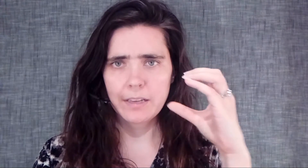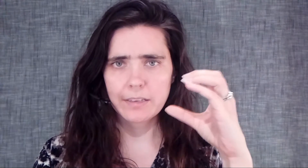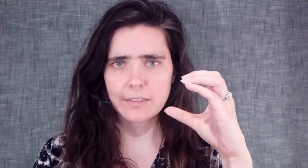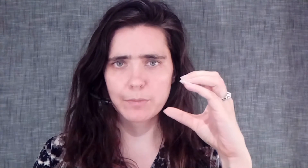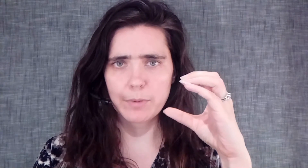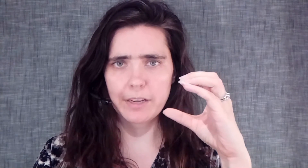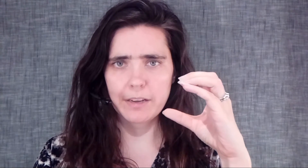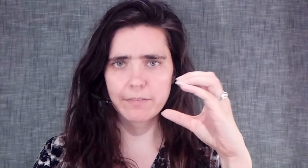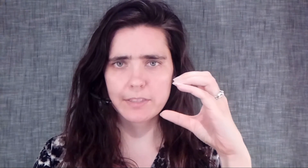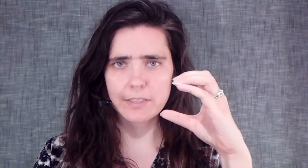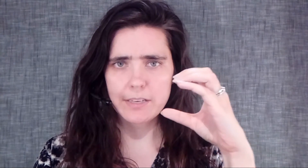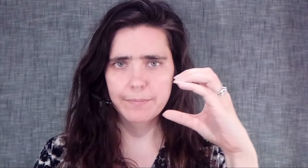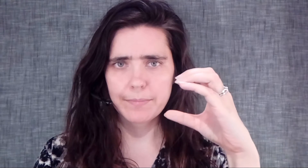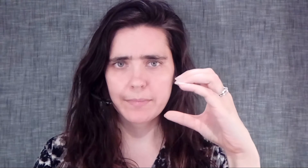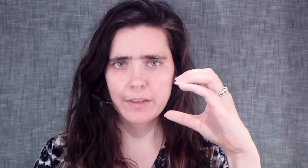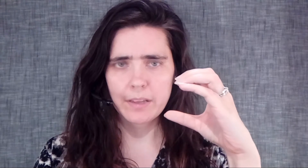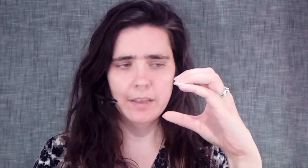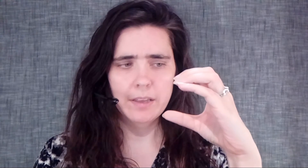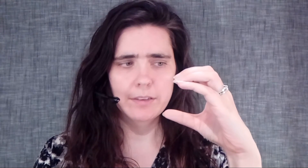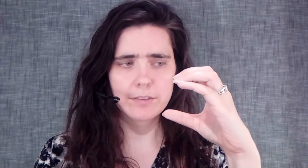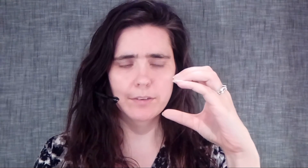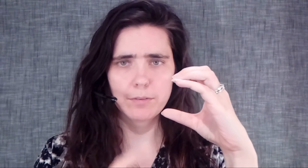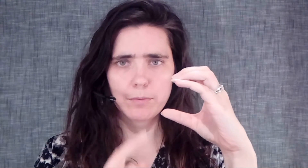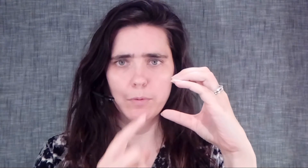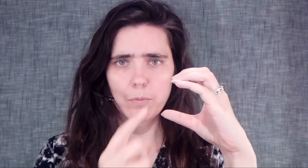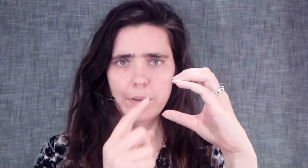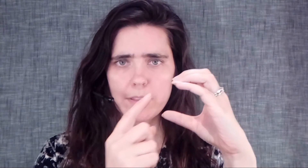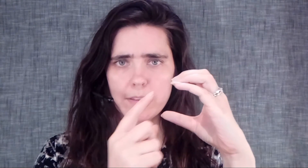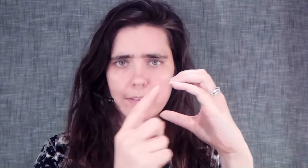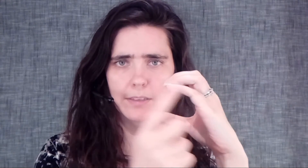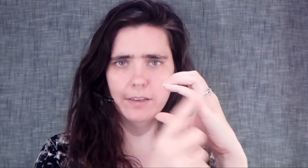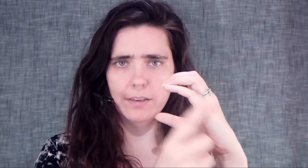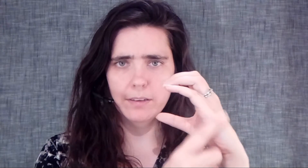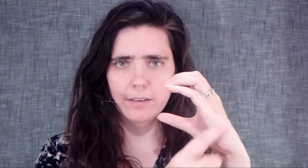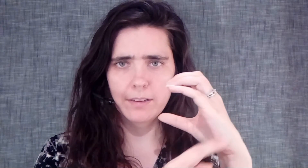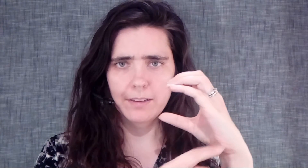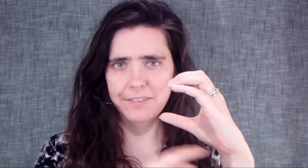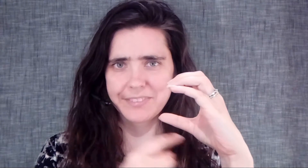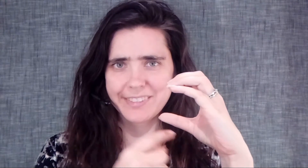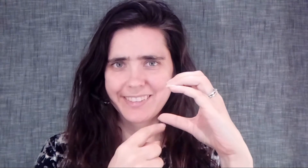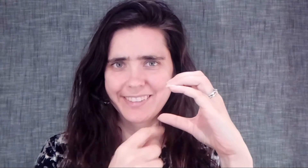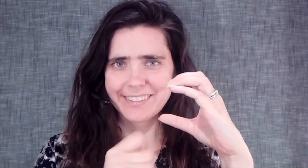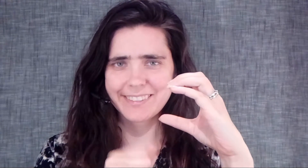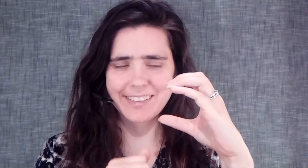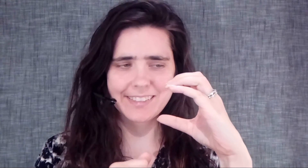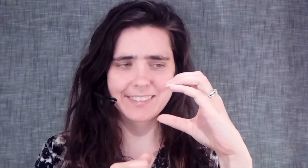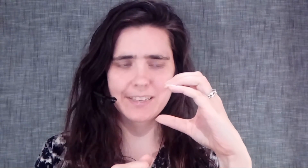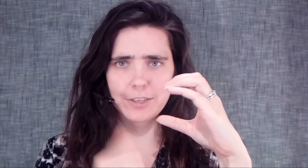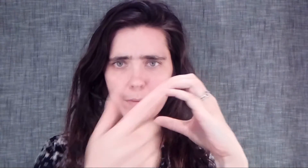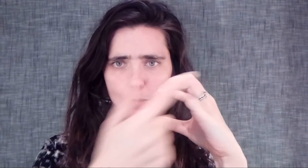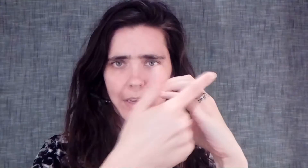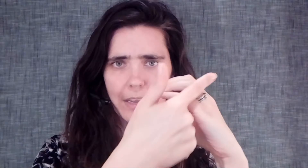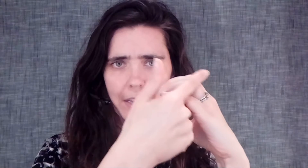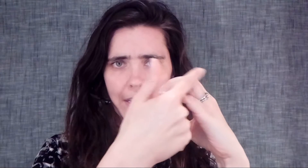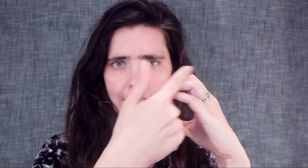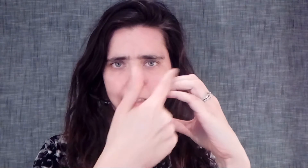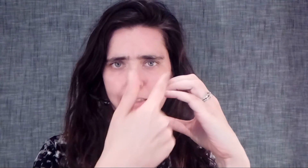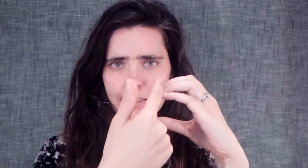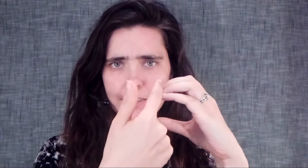Next we have C. So with the C, see, it looks like a C shape, and it does